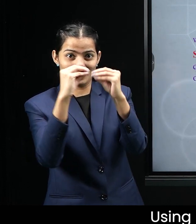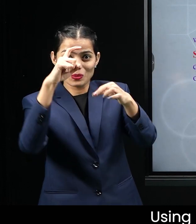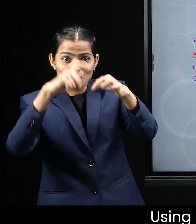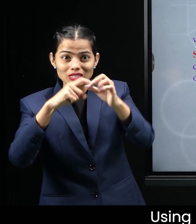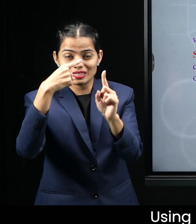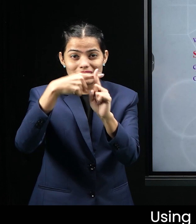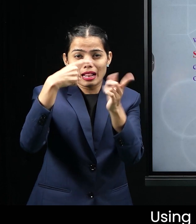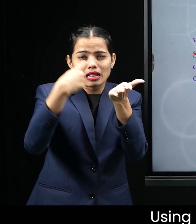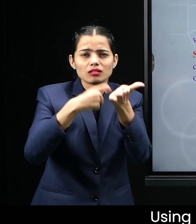plus R,